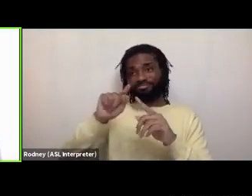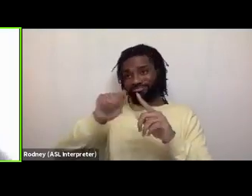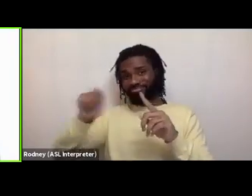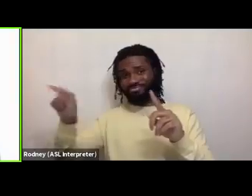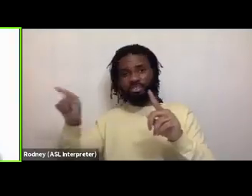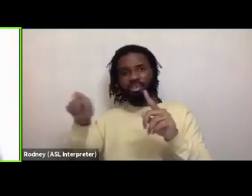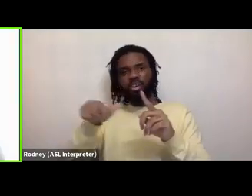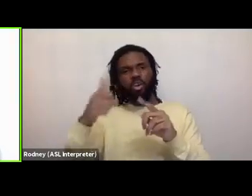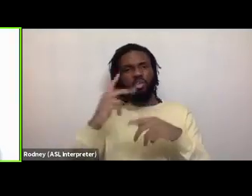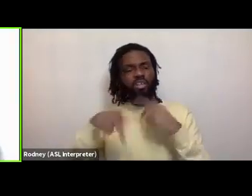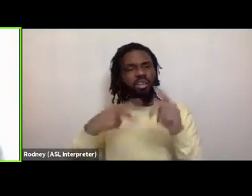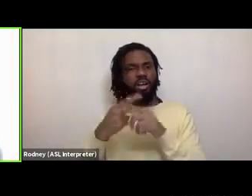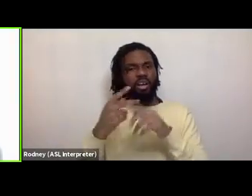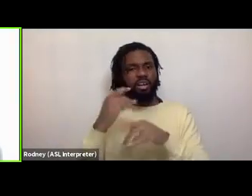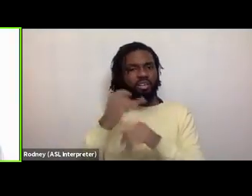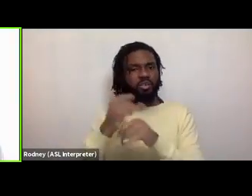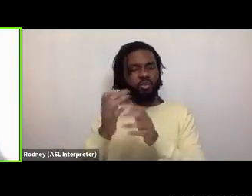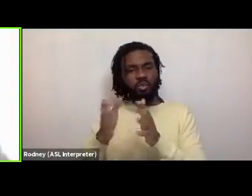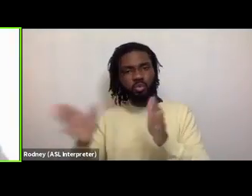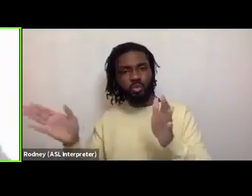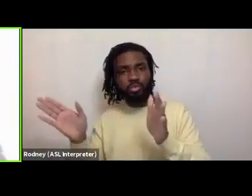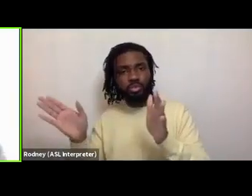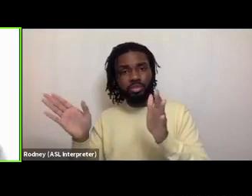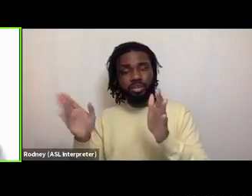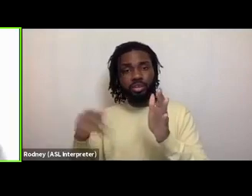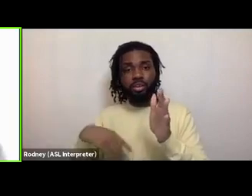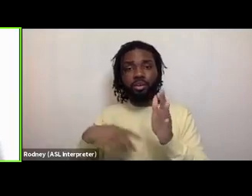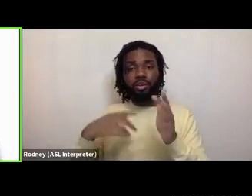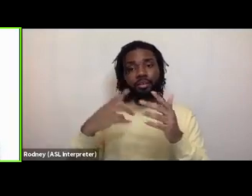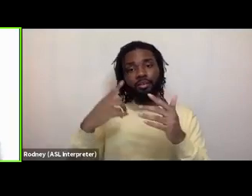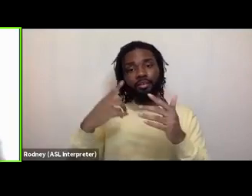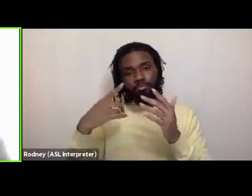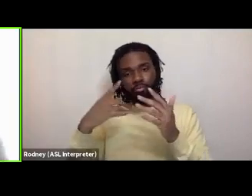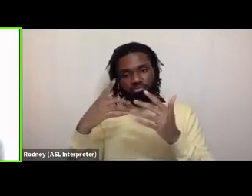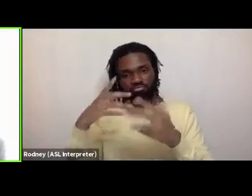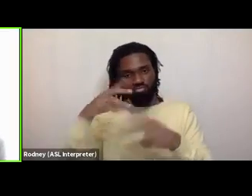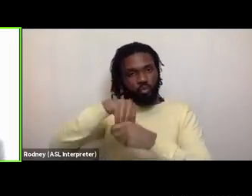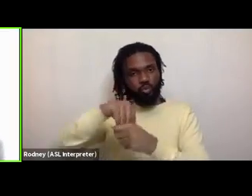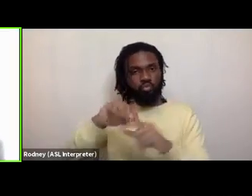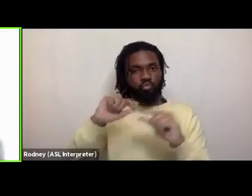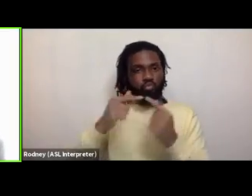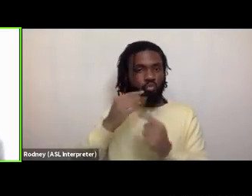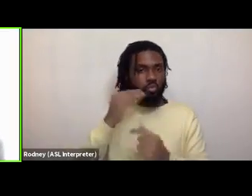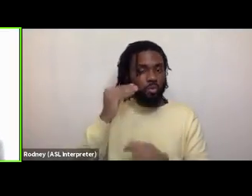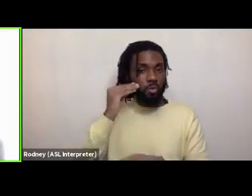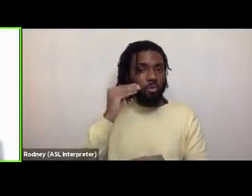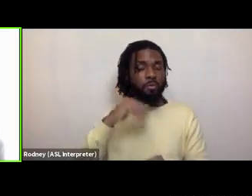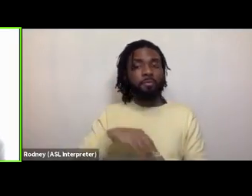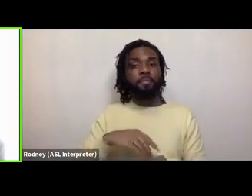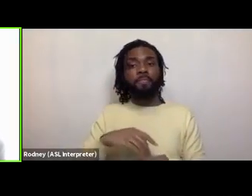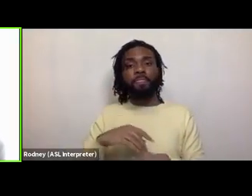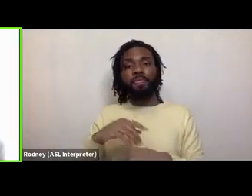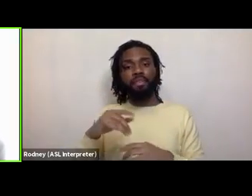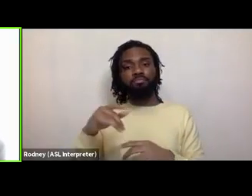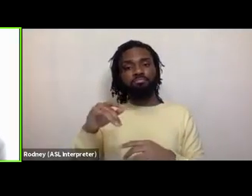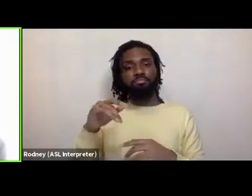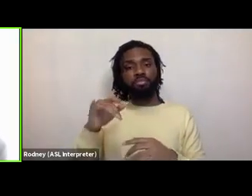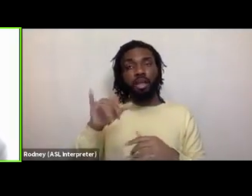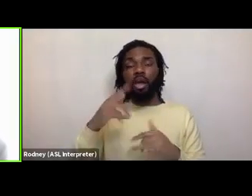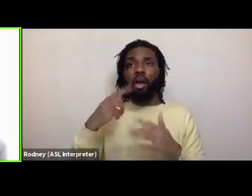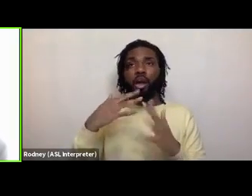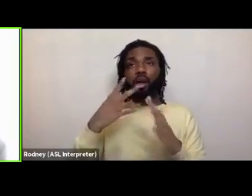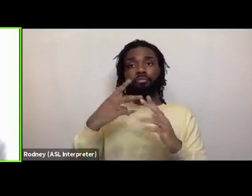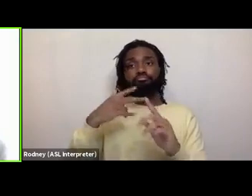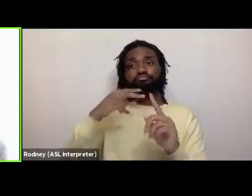for institution lives in the terms of group homes, and as a socially acceptable model